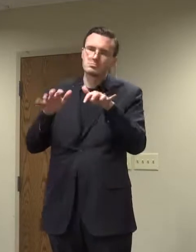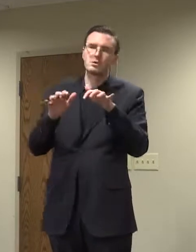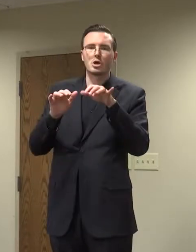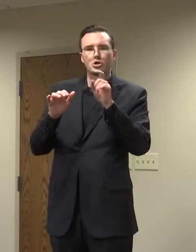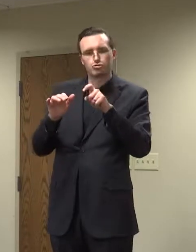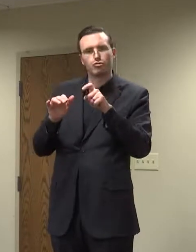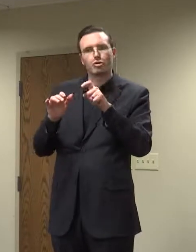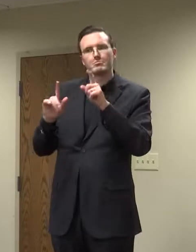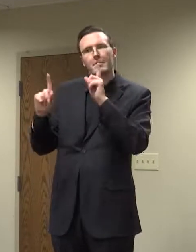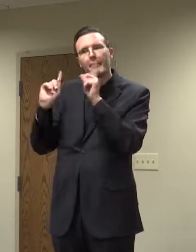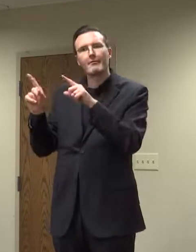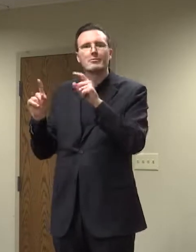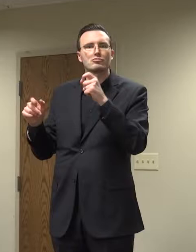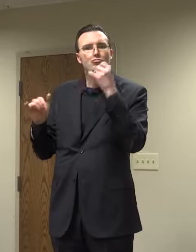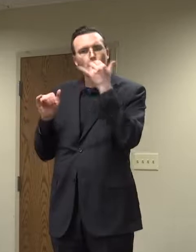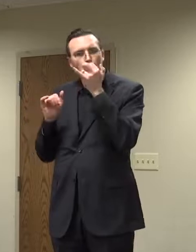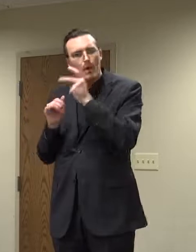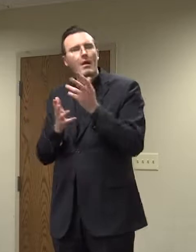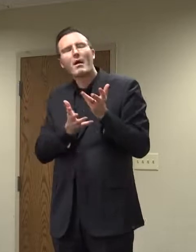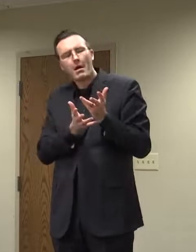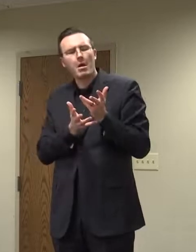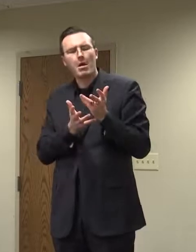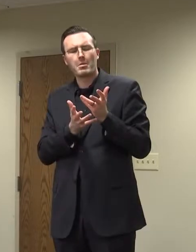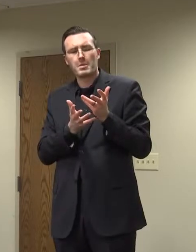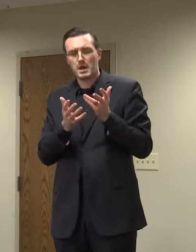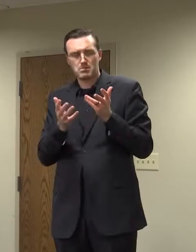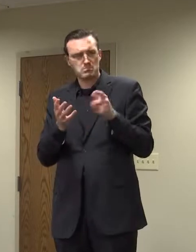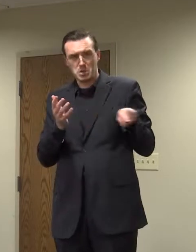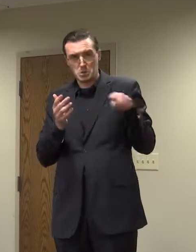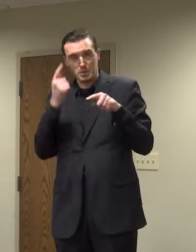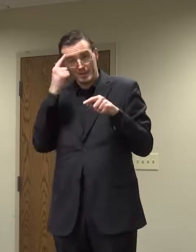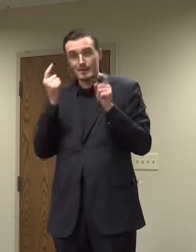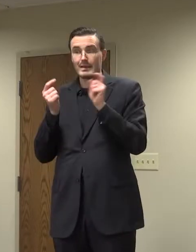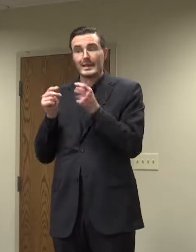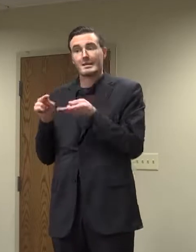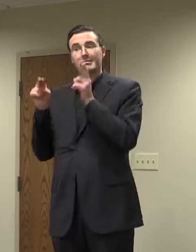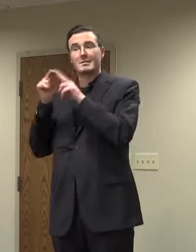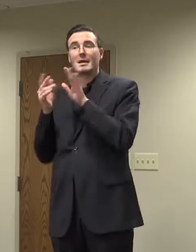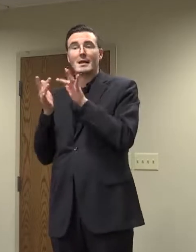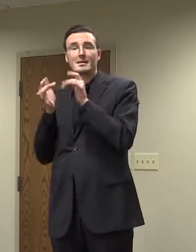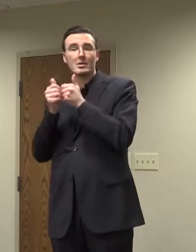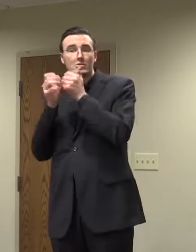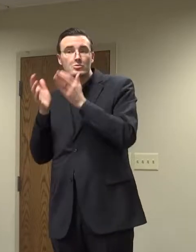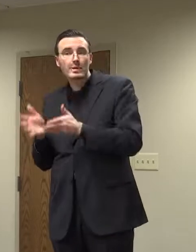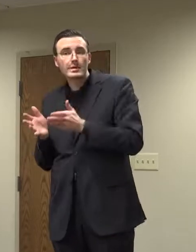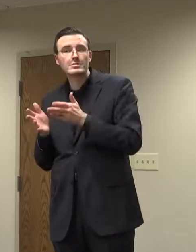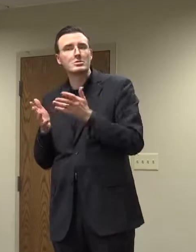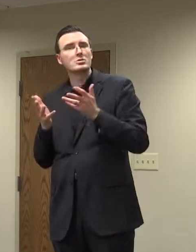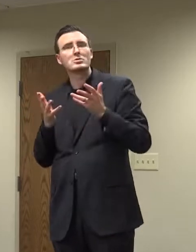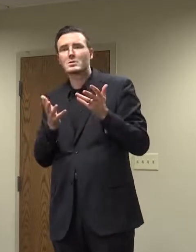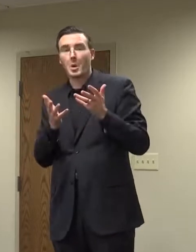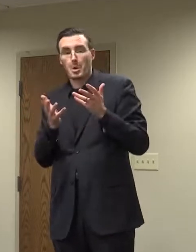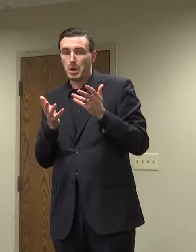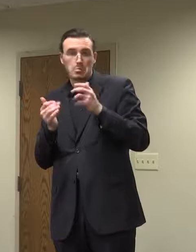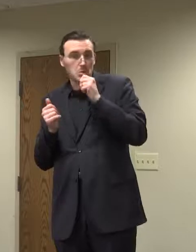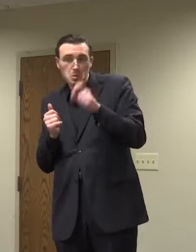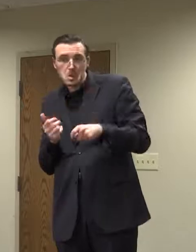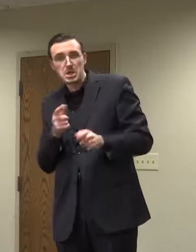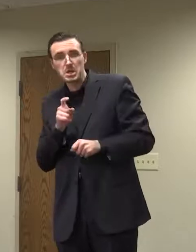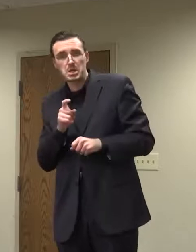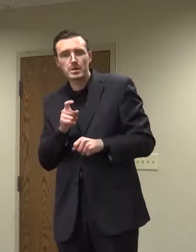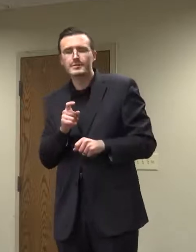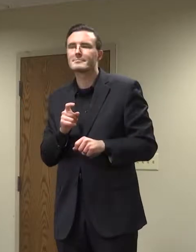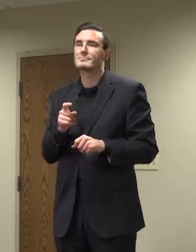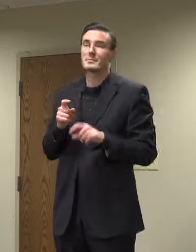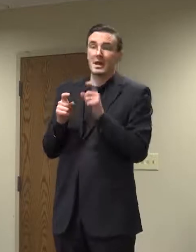hold up their end of the bargain, but do you guys think you may need more contact tracers, or is that not part of the equation? The question is, do we need more contact tracers?